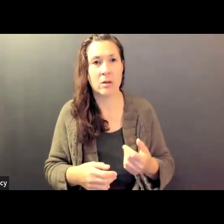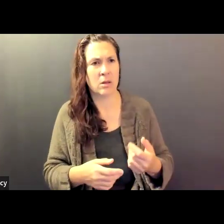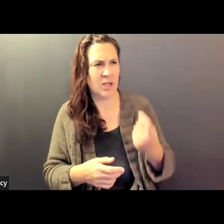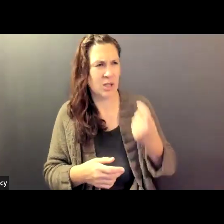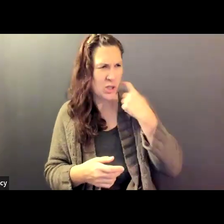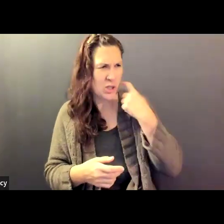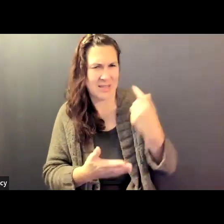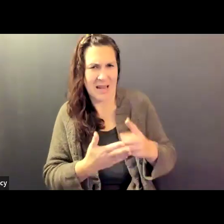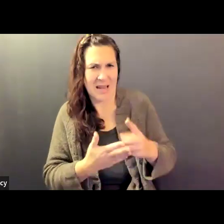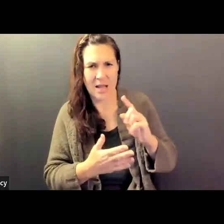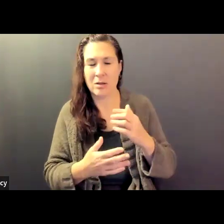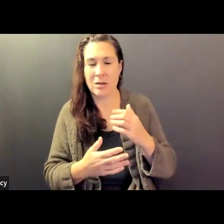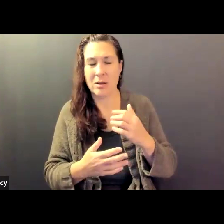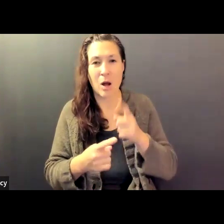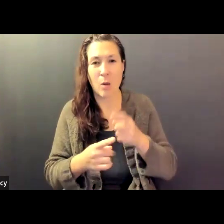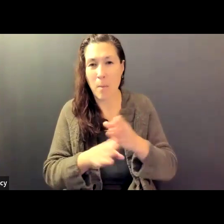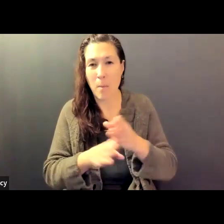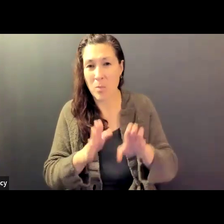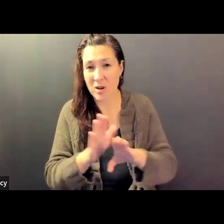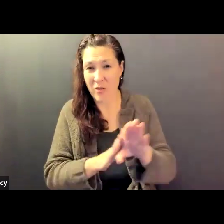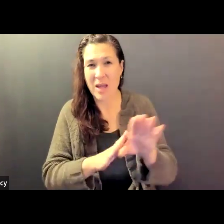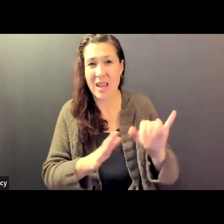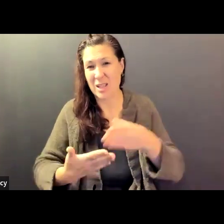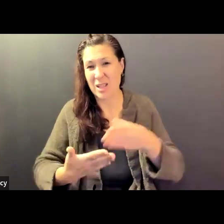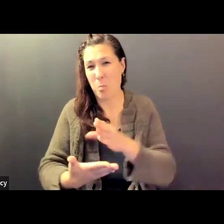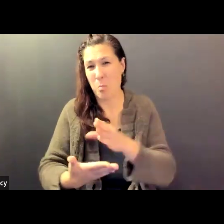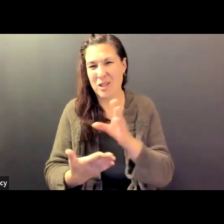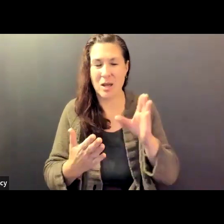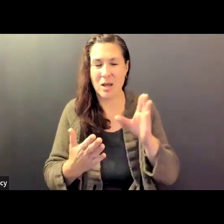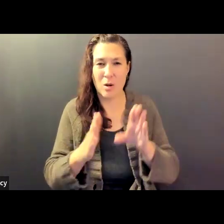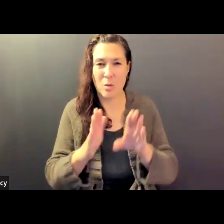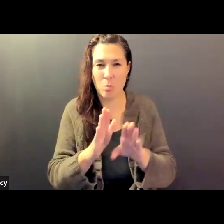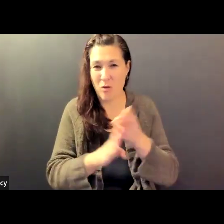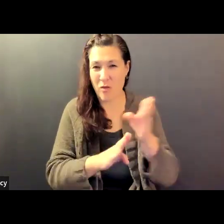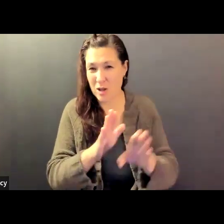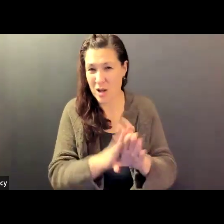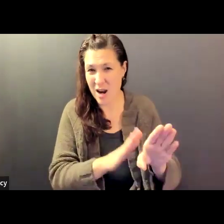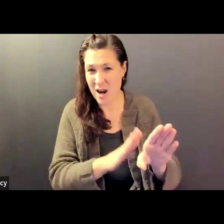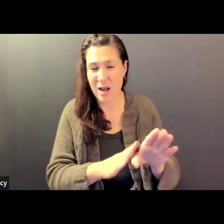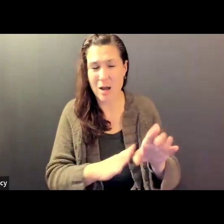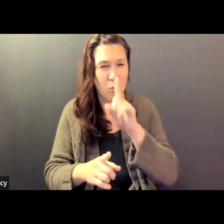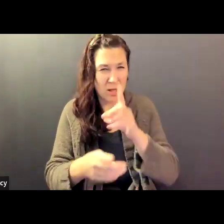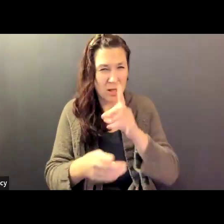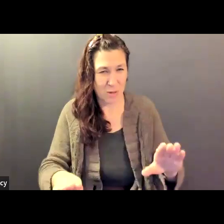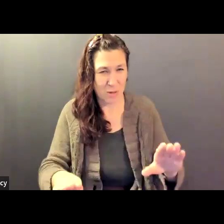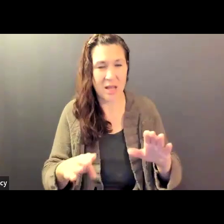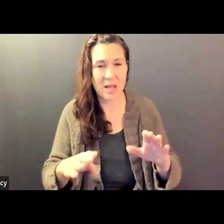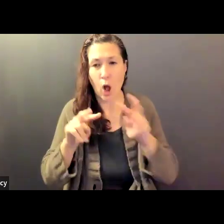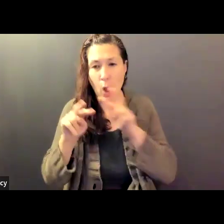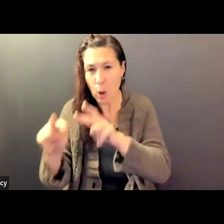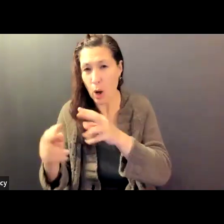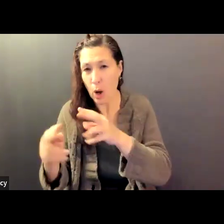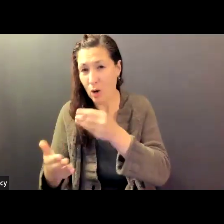it was the quote unquote budget professional development, but it was basically a 50-50 split between finance